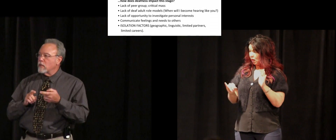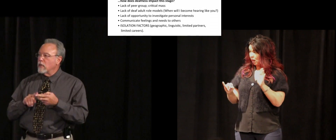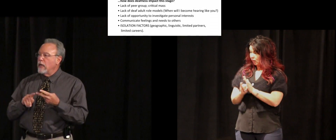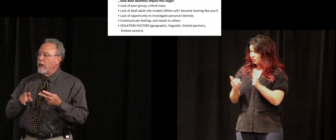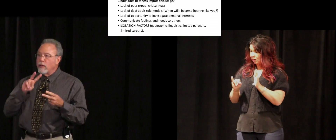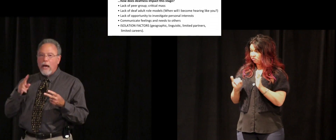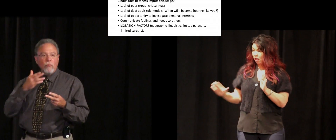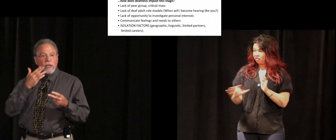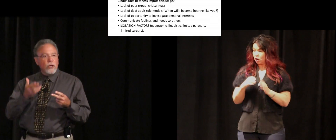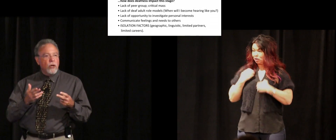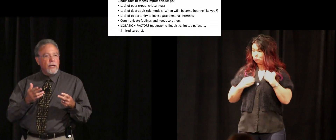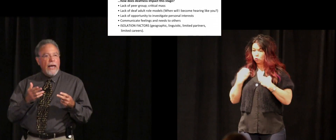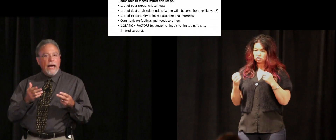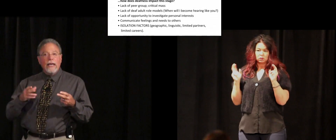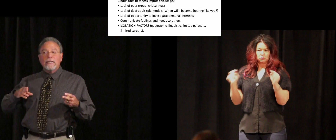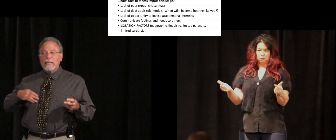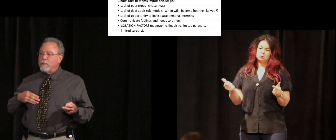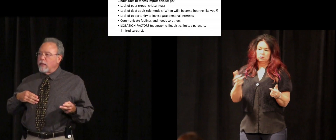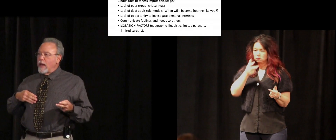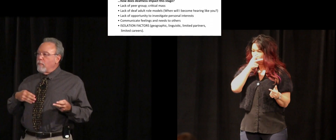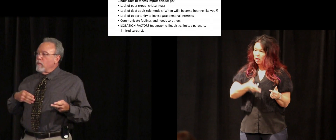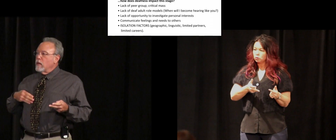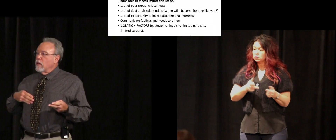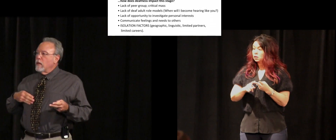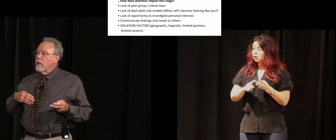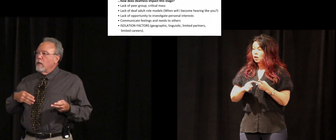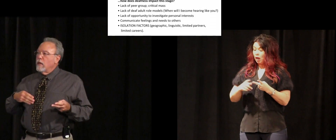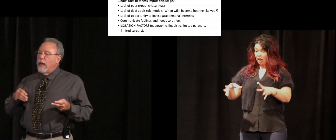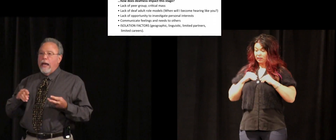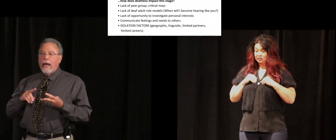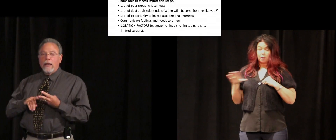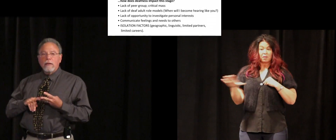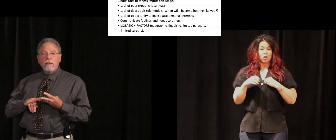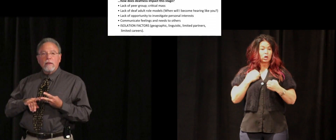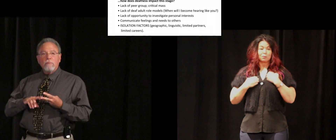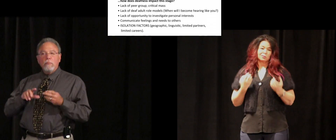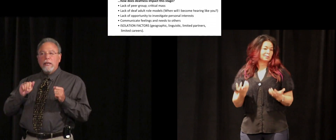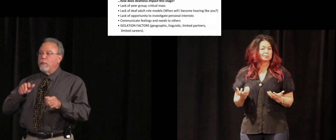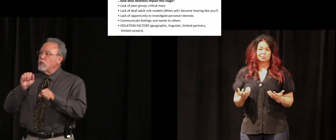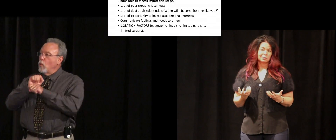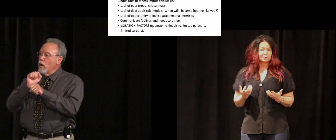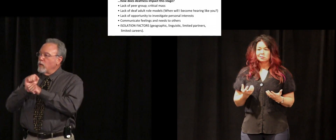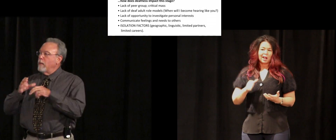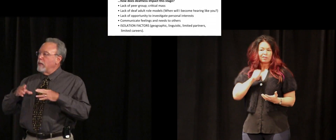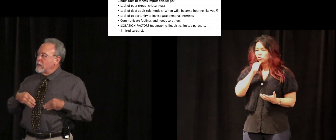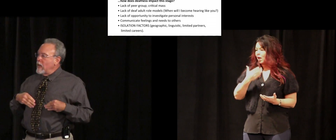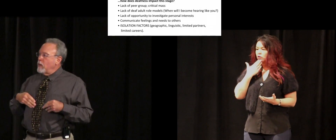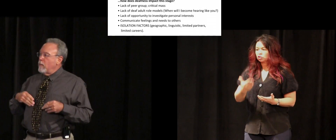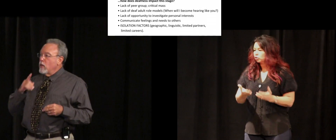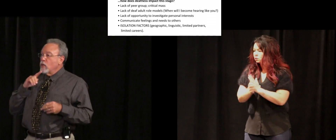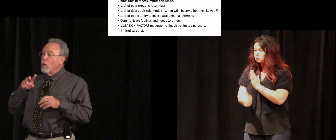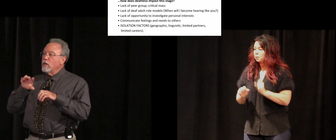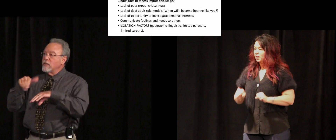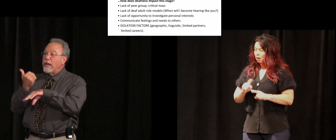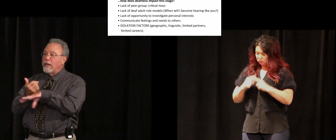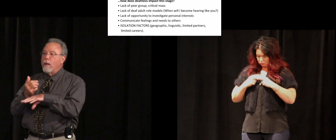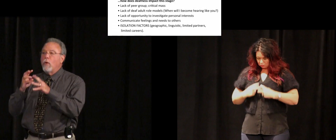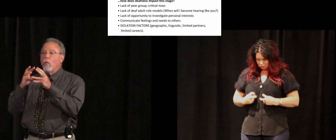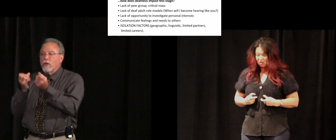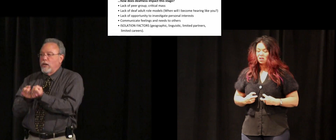important is to acknowledge that feeling and now figure out what are you going to do with it until we can process it later. And helping students talk about